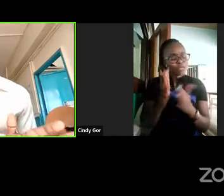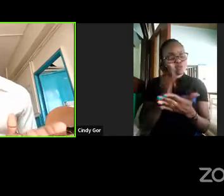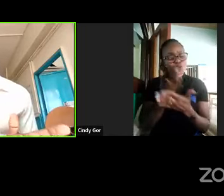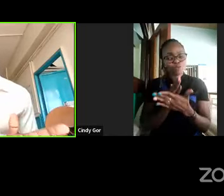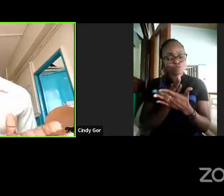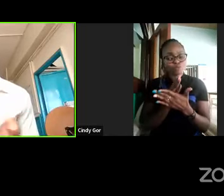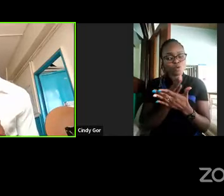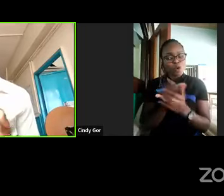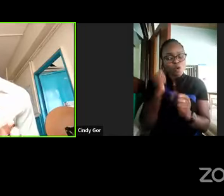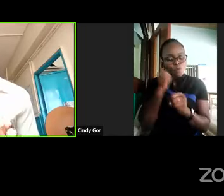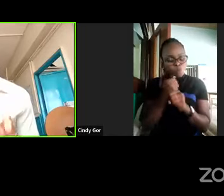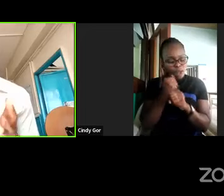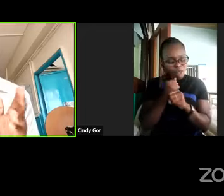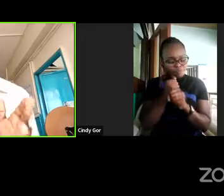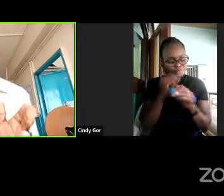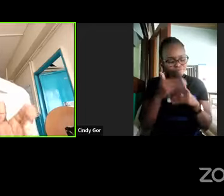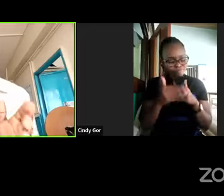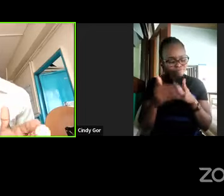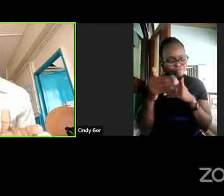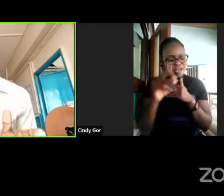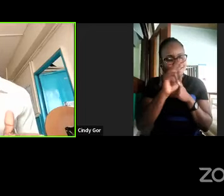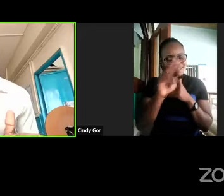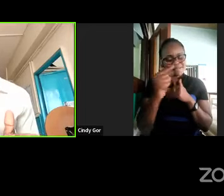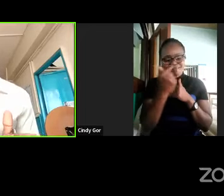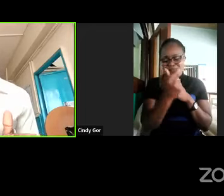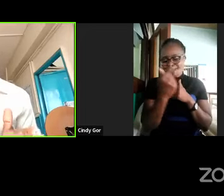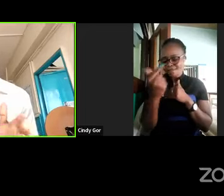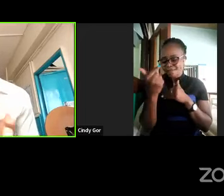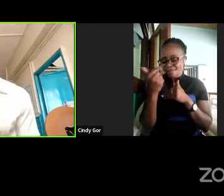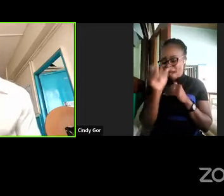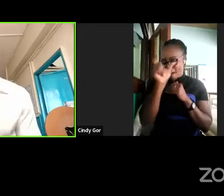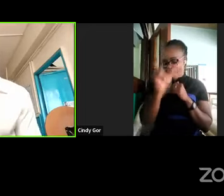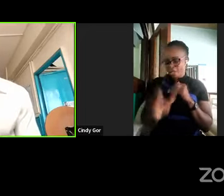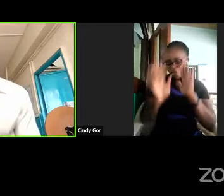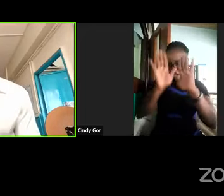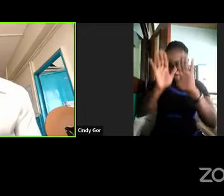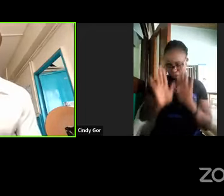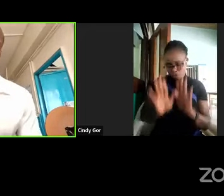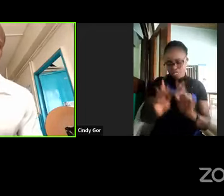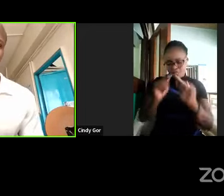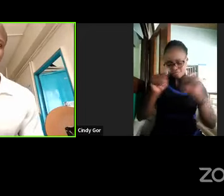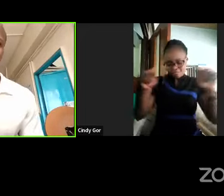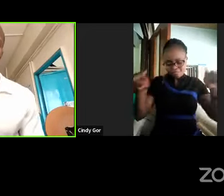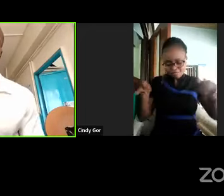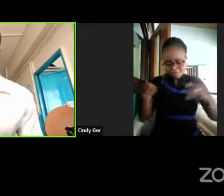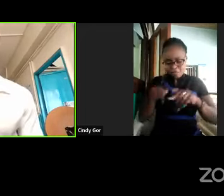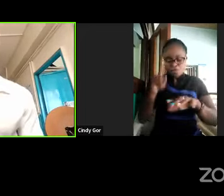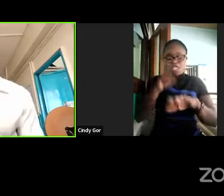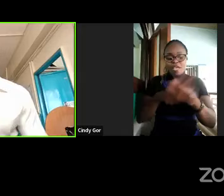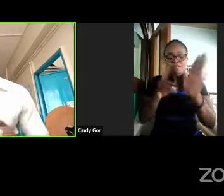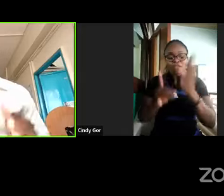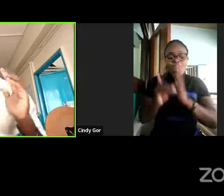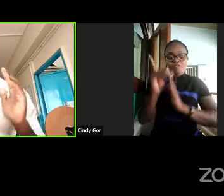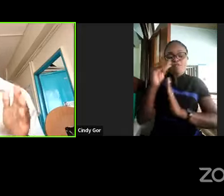every person as an important person on the table when it comes to development programs within our society. And this means creating